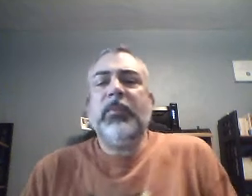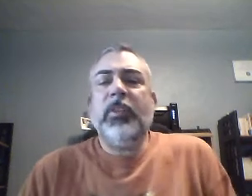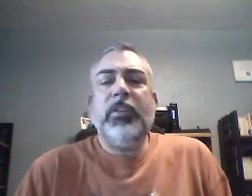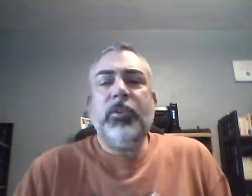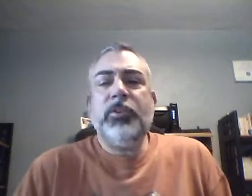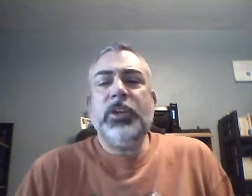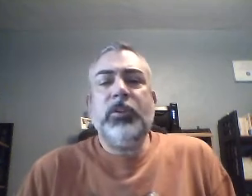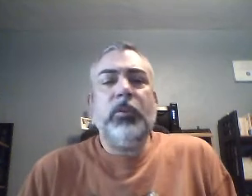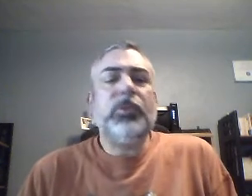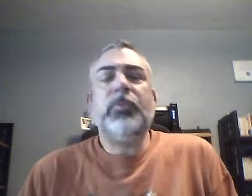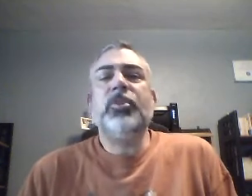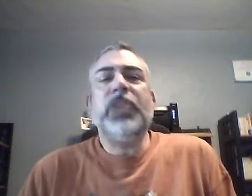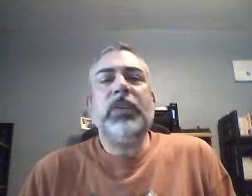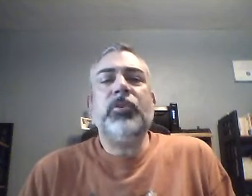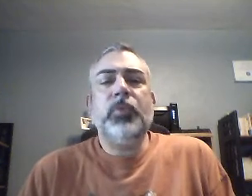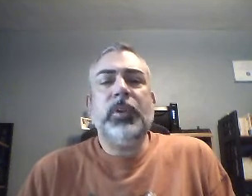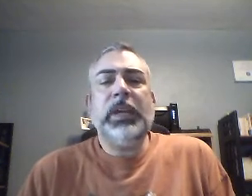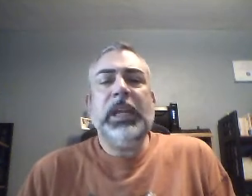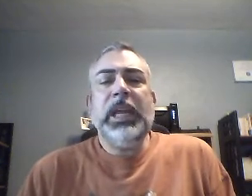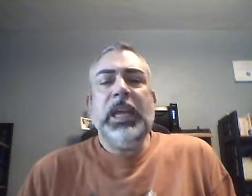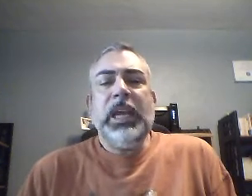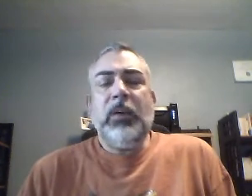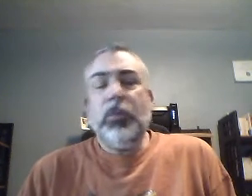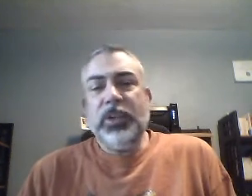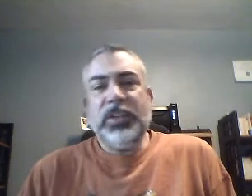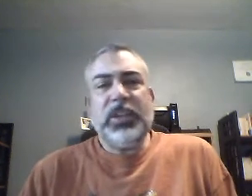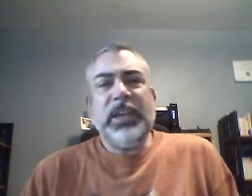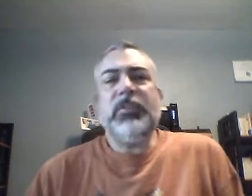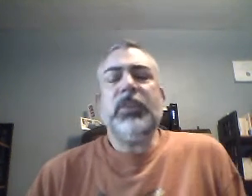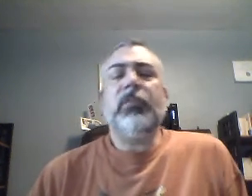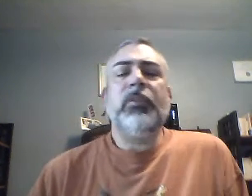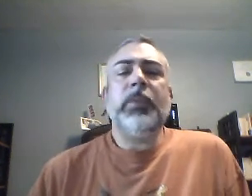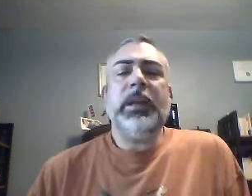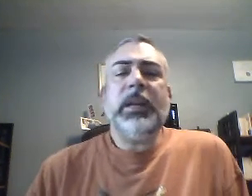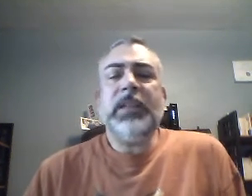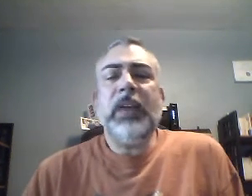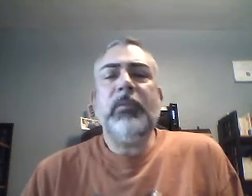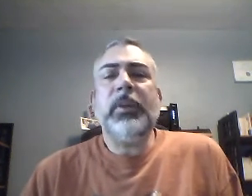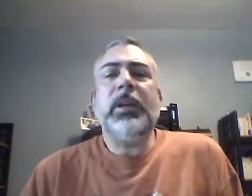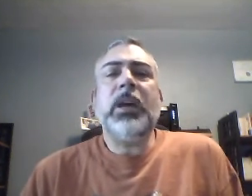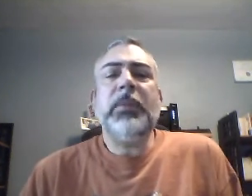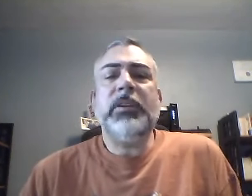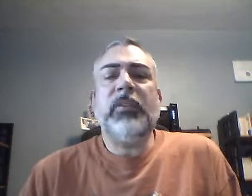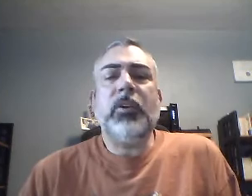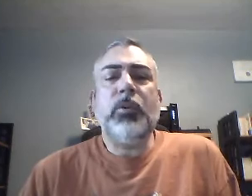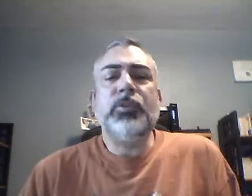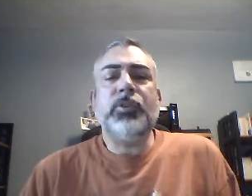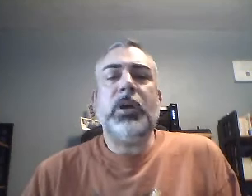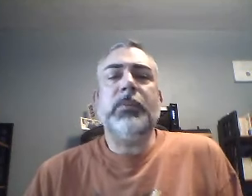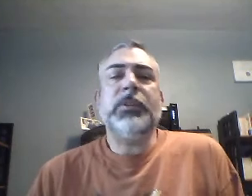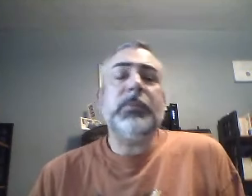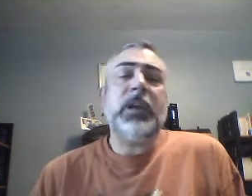a third gender or multiple genders really or this idea of gender fluidity is not really uncommon in different cultures. Sometimes